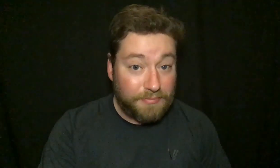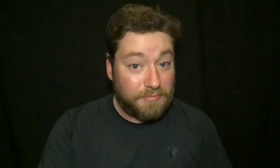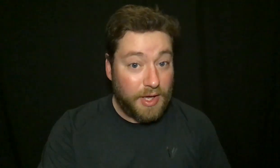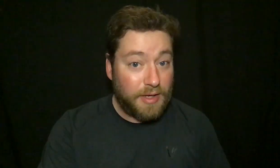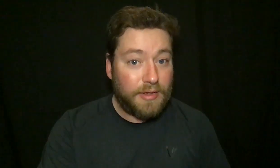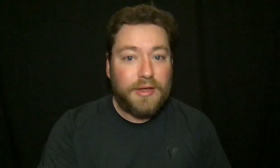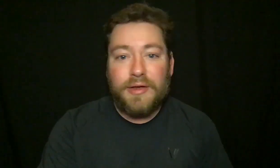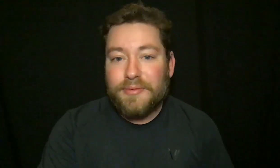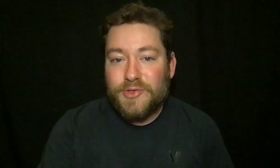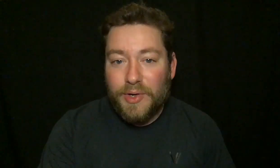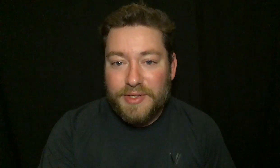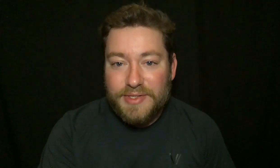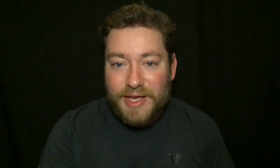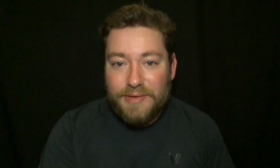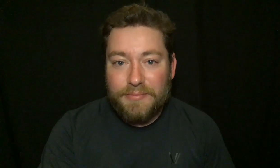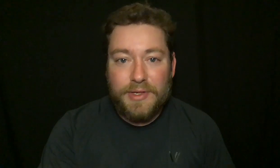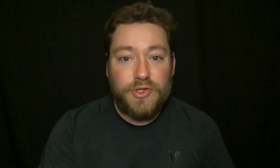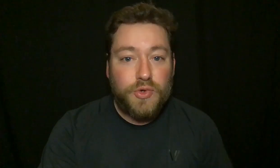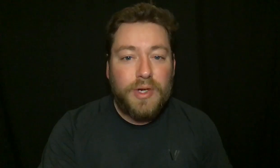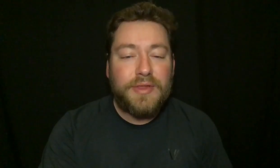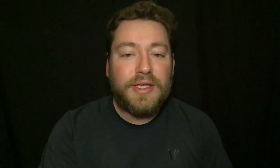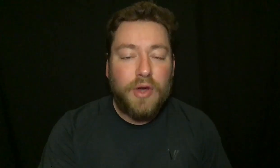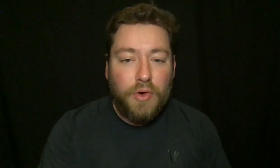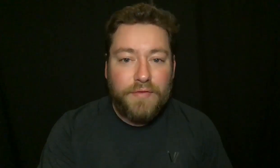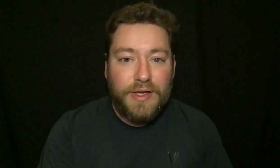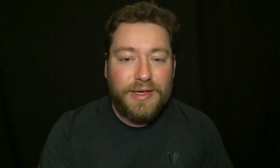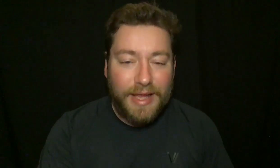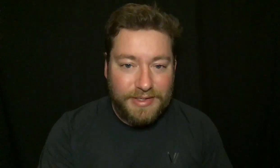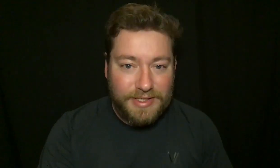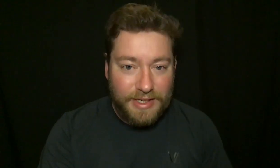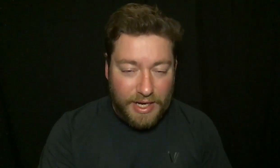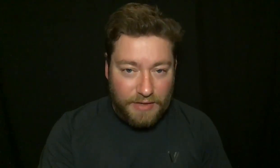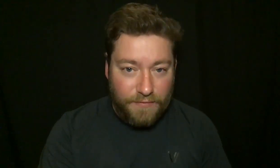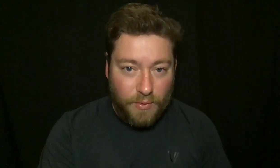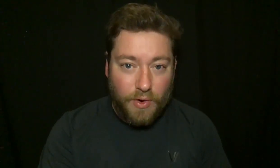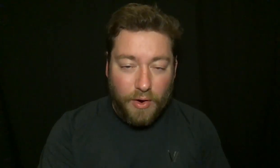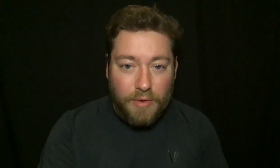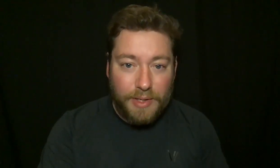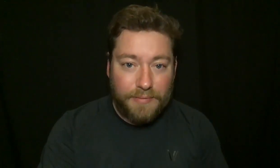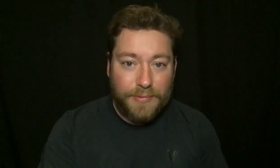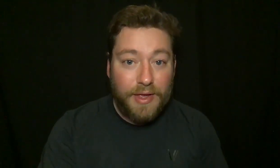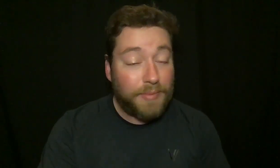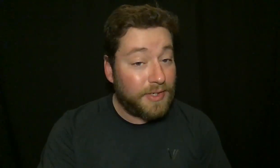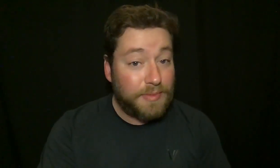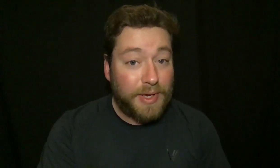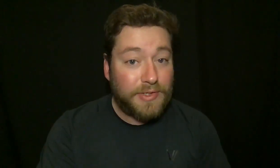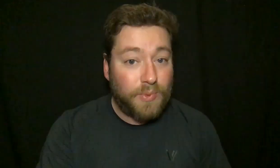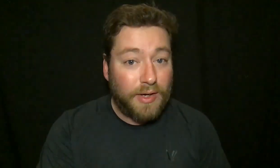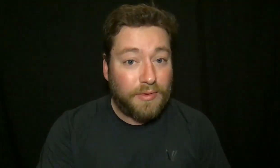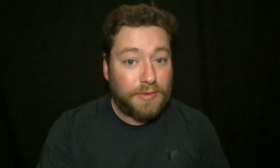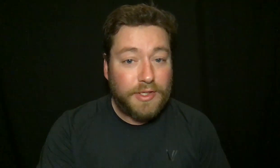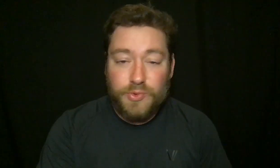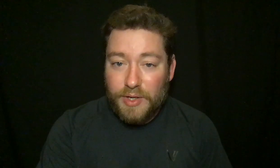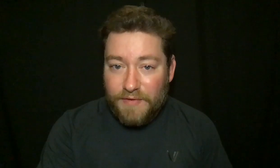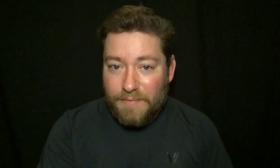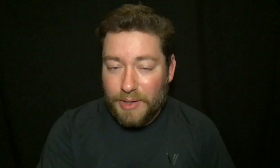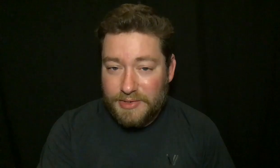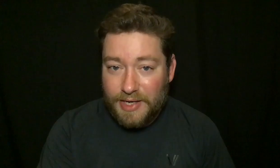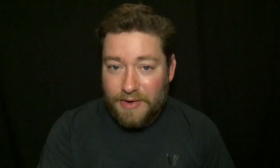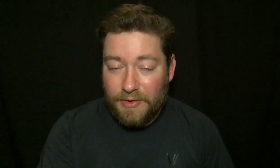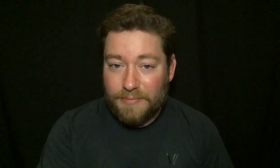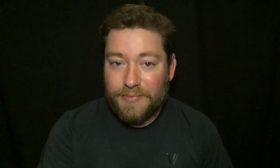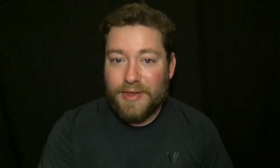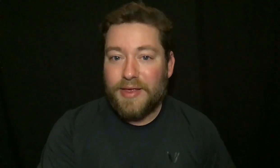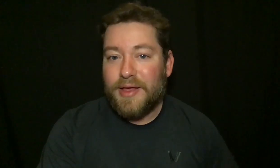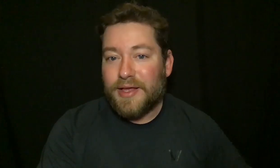shirts. Hey, join the state. Join the COVID 1984 Army because it pays well.